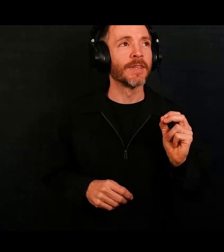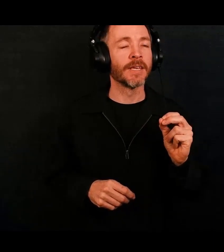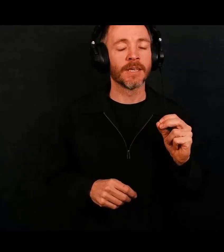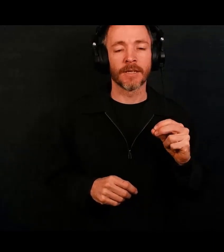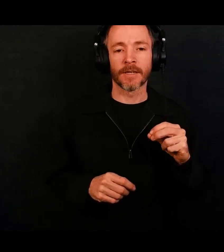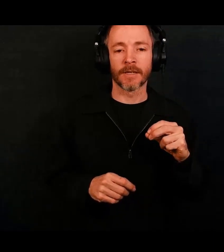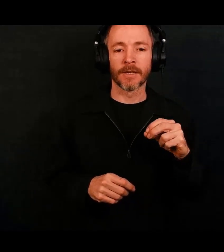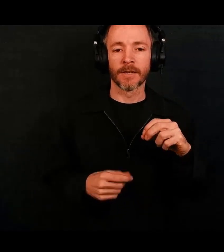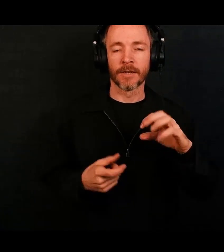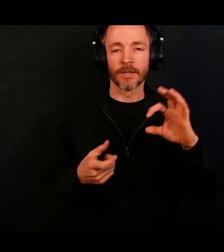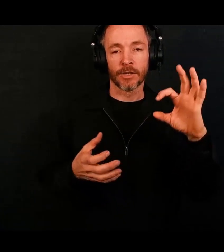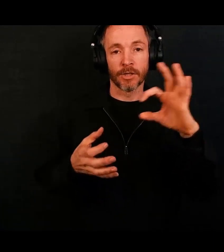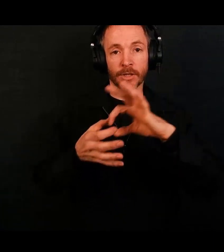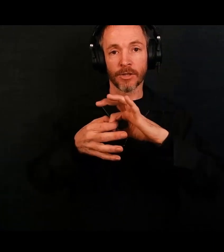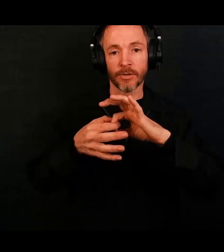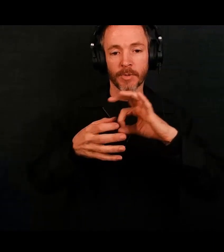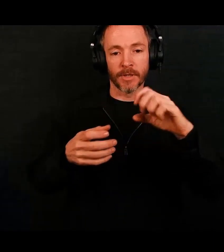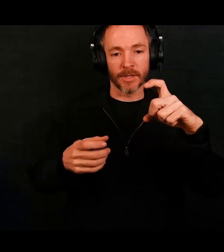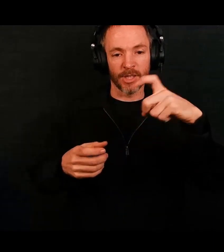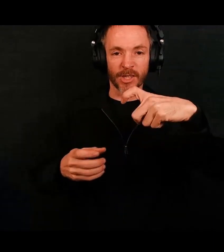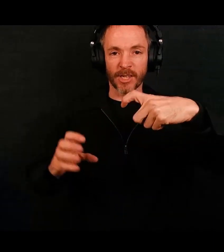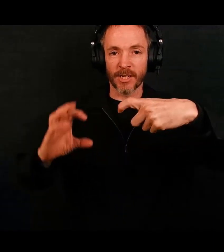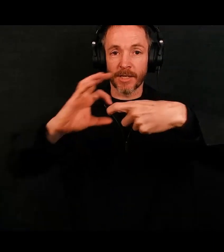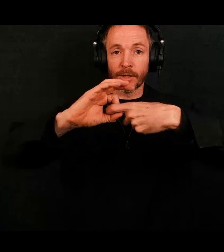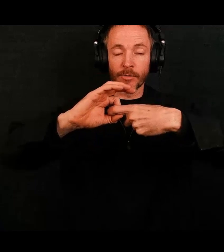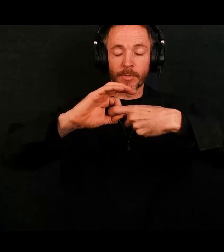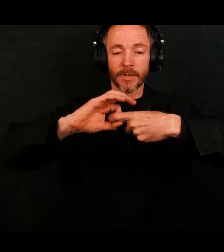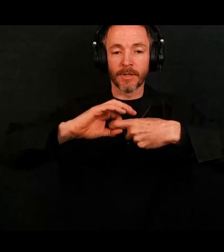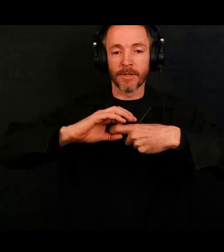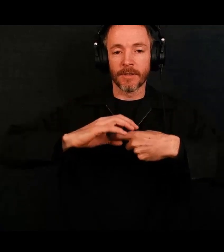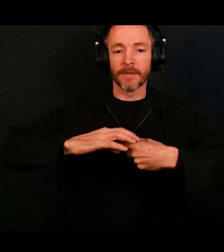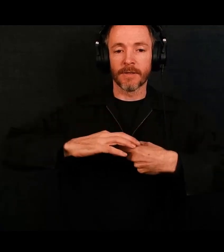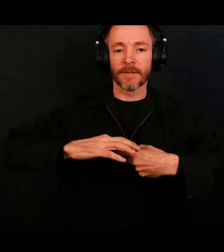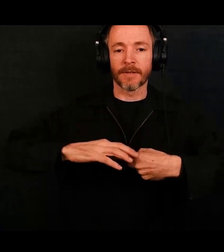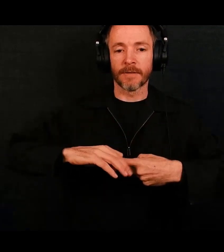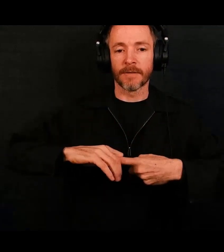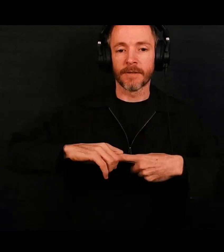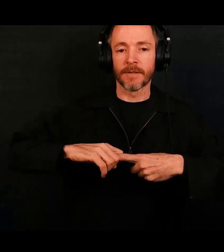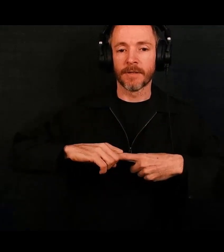of the hook and loop,